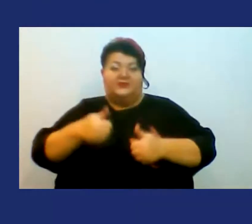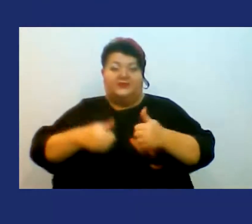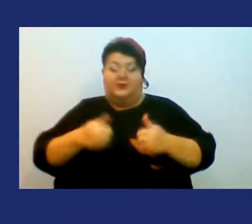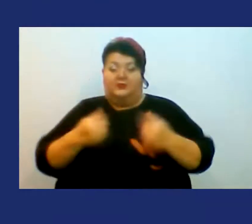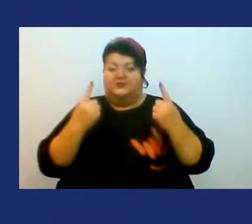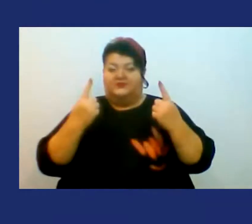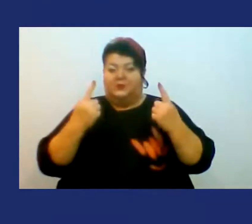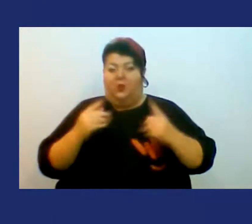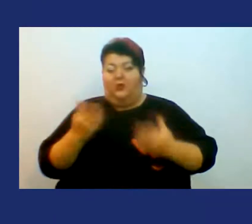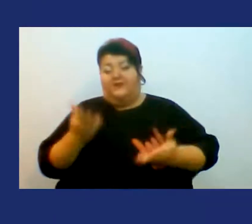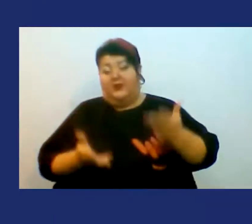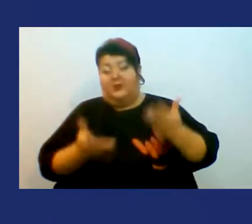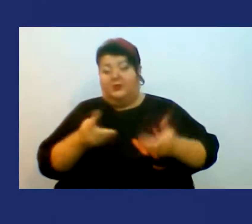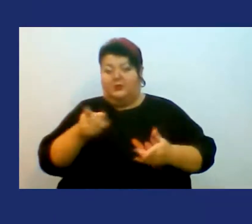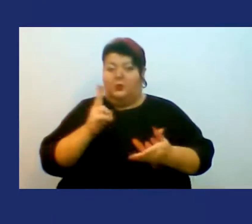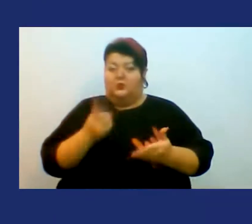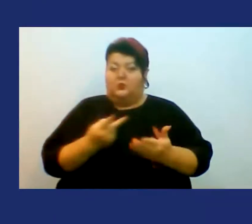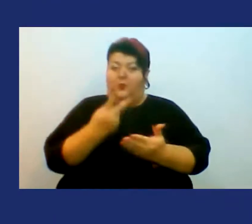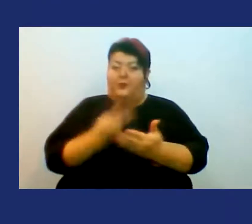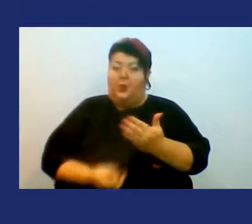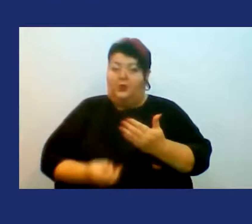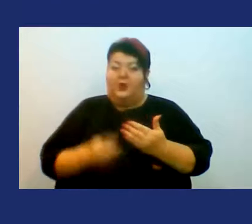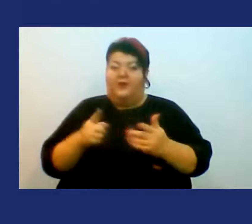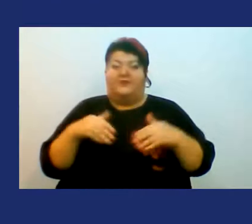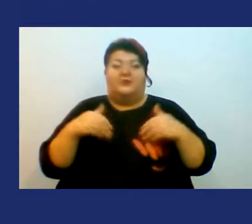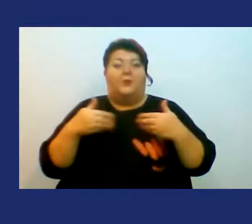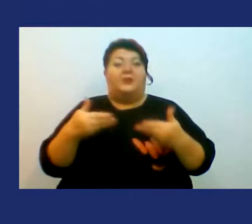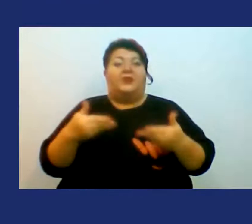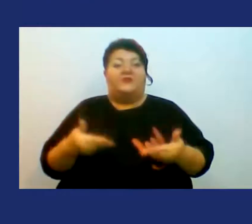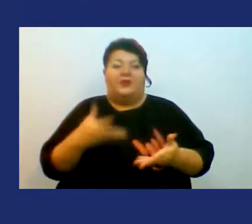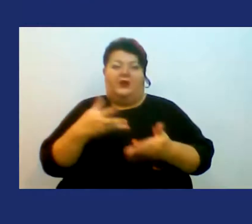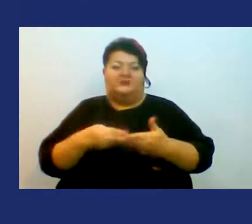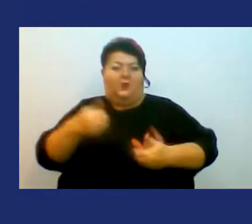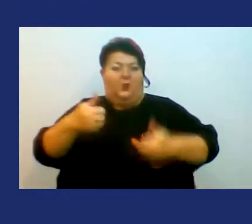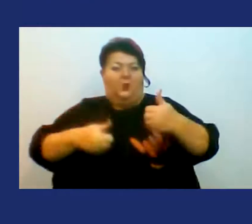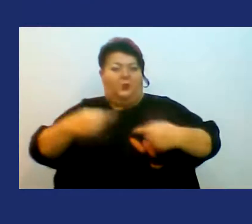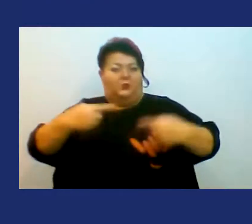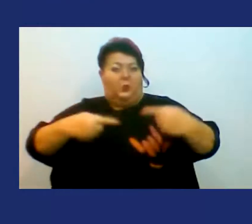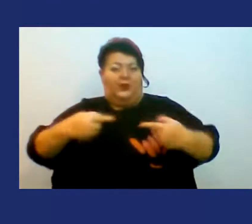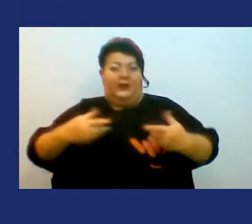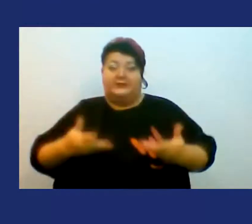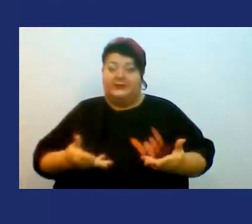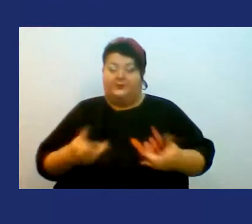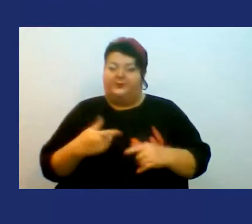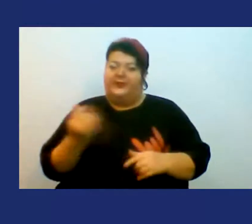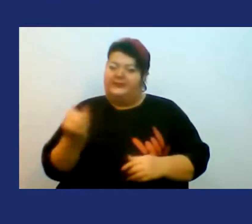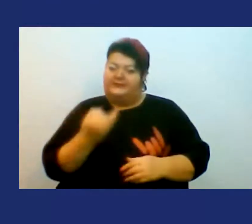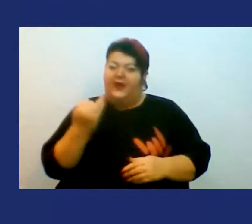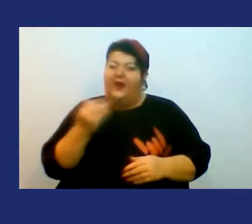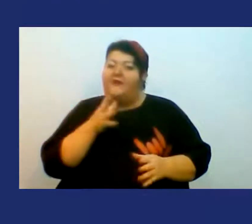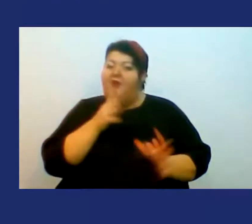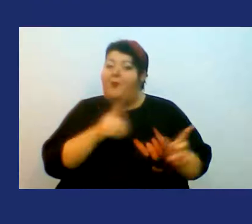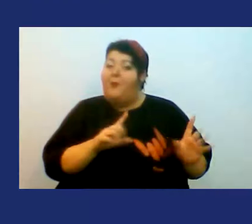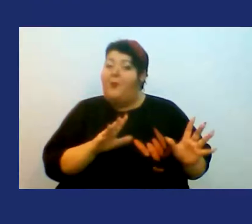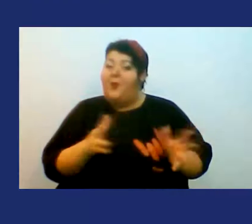And with the high level of probability, the one who loses will pass the presidency to the